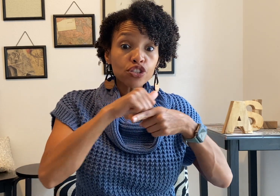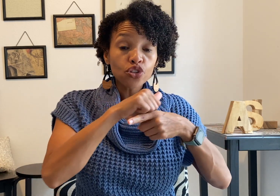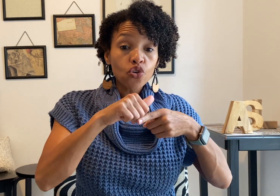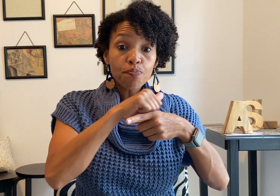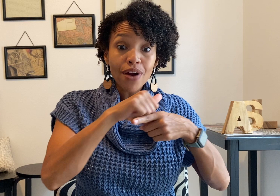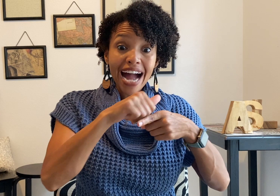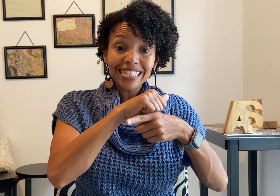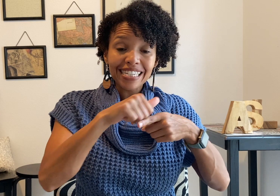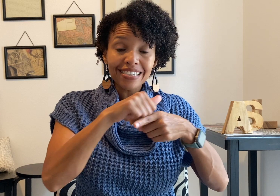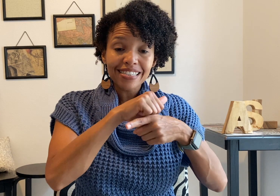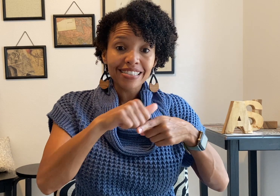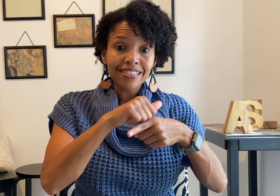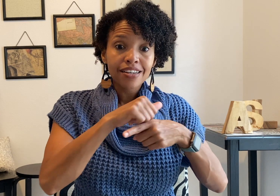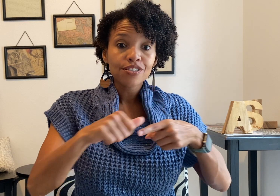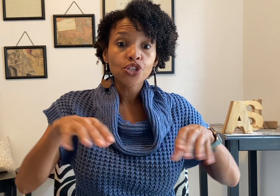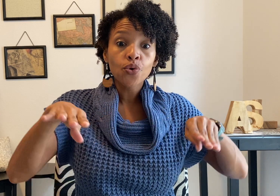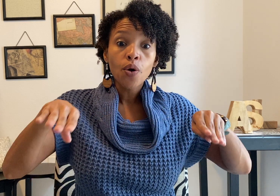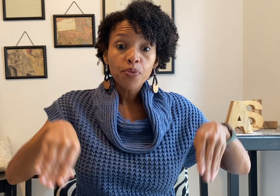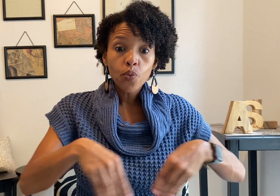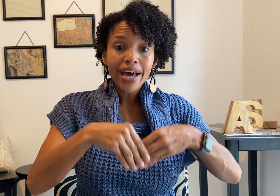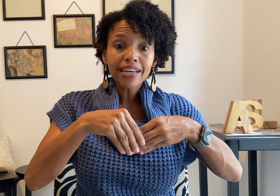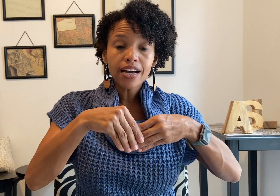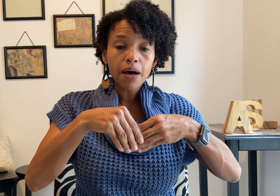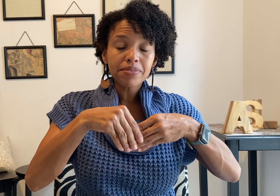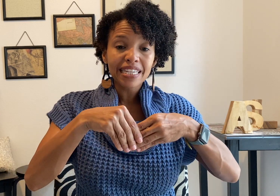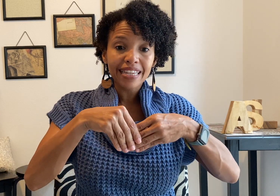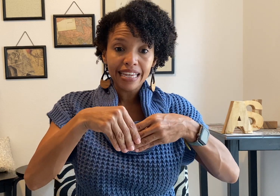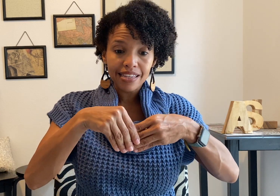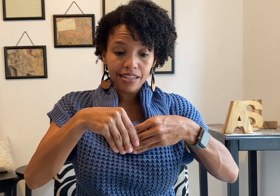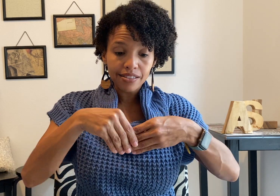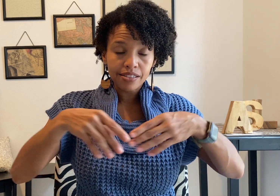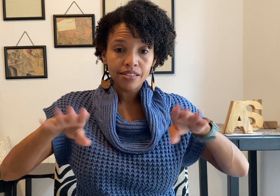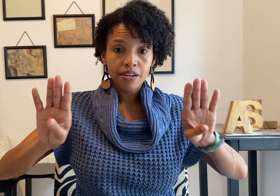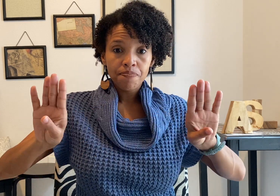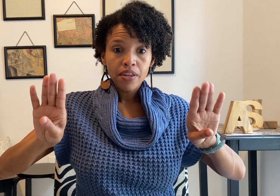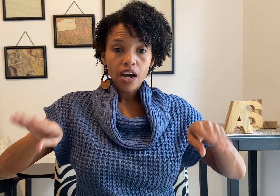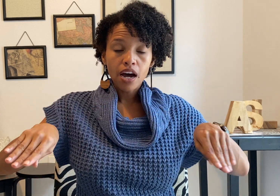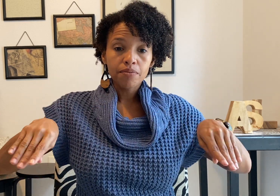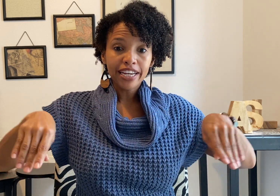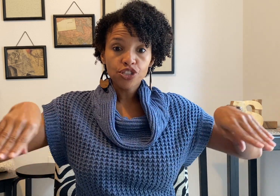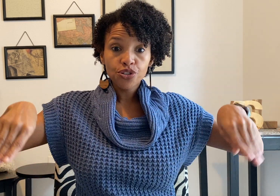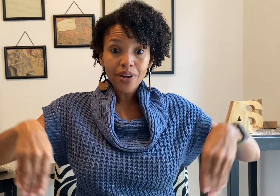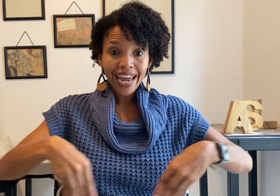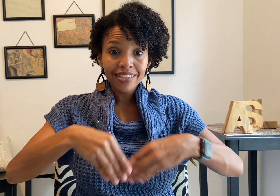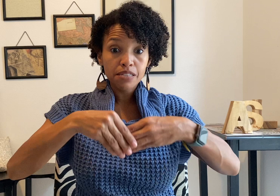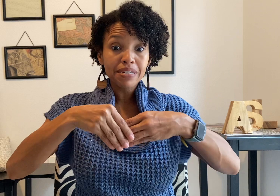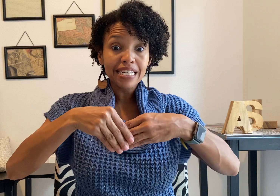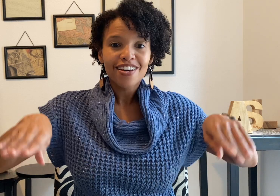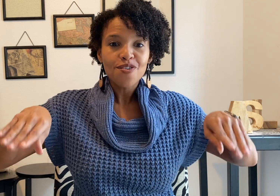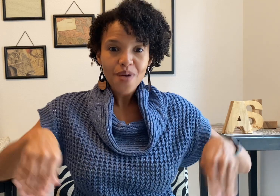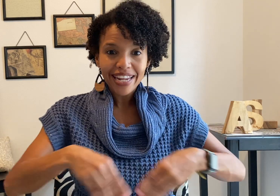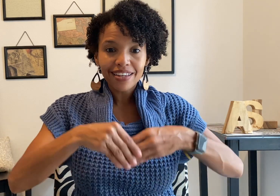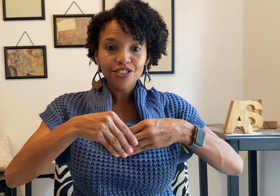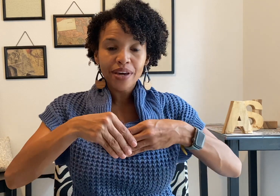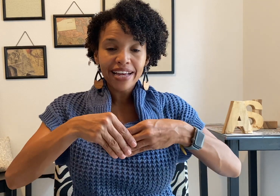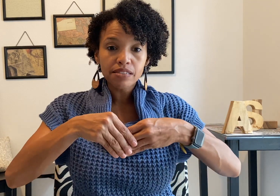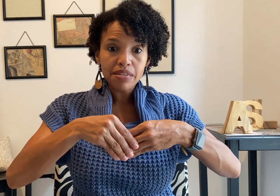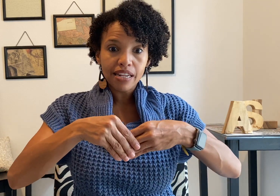rehearsal practice. So wedding comes in like this, like 2 hands meeting. Wedding, 2 hands meeting,